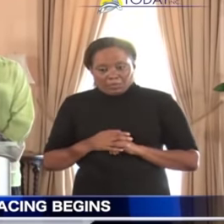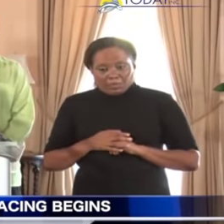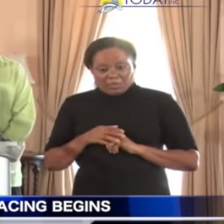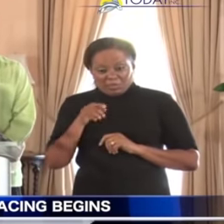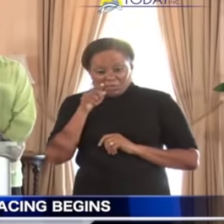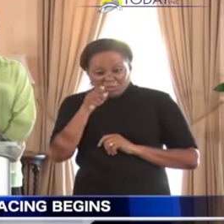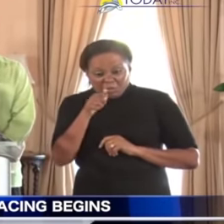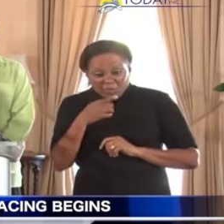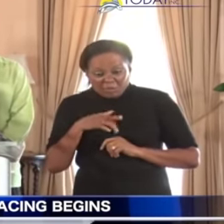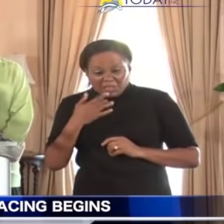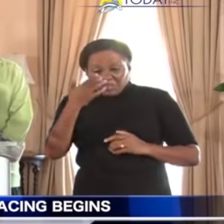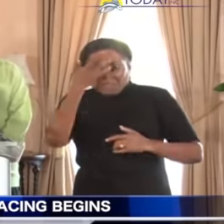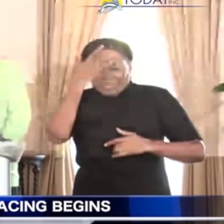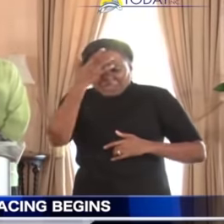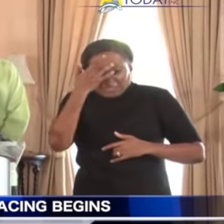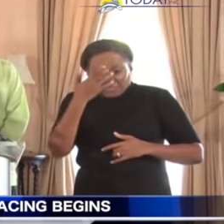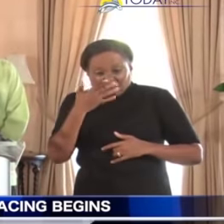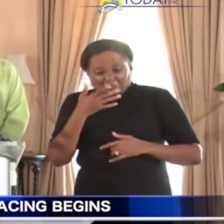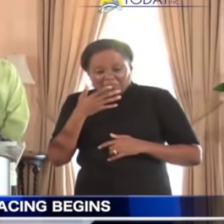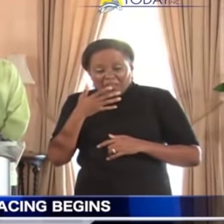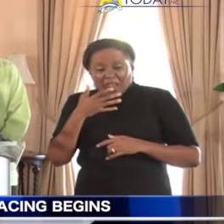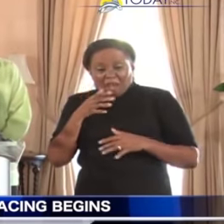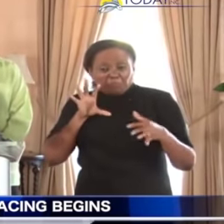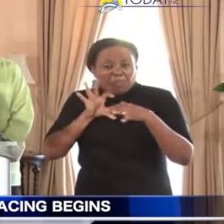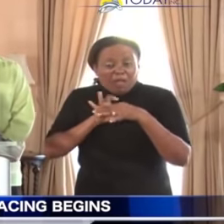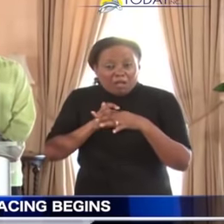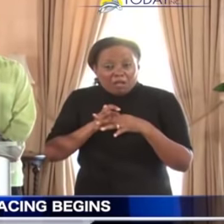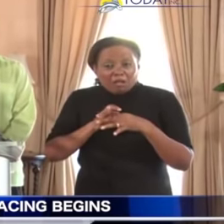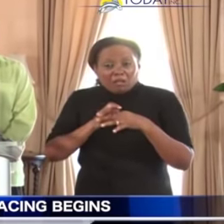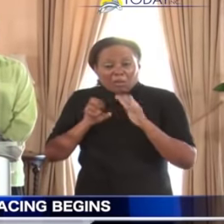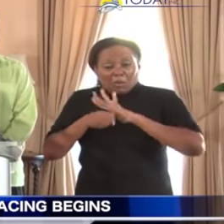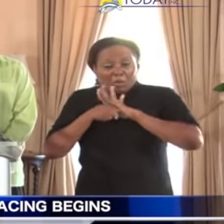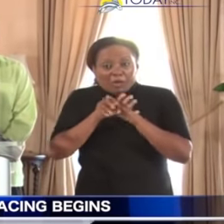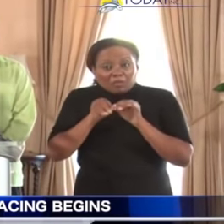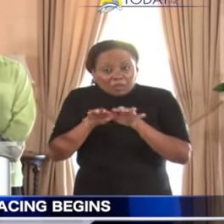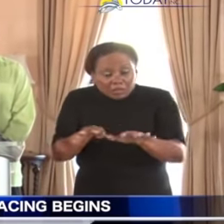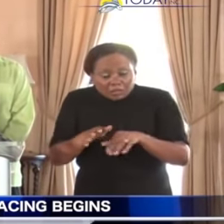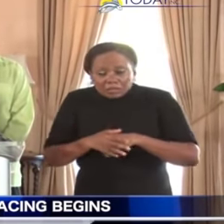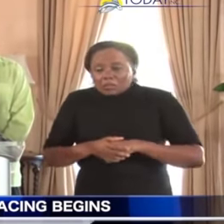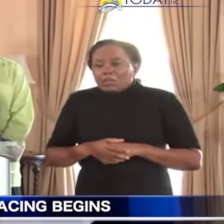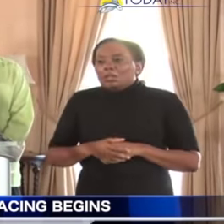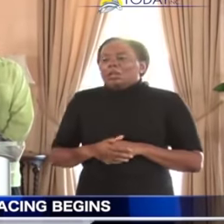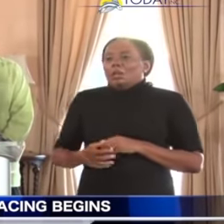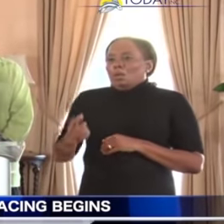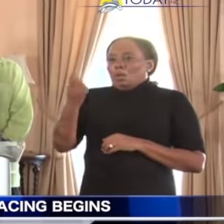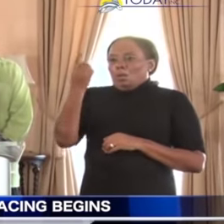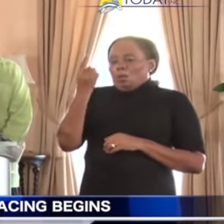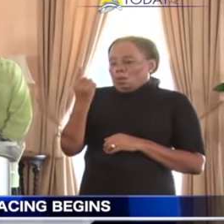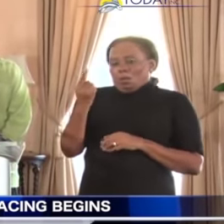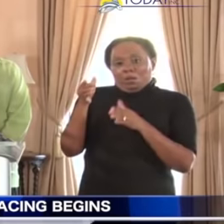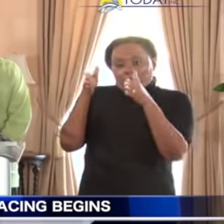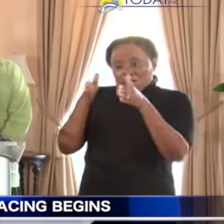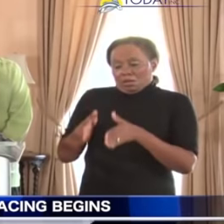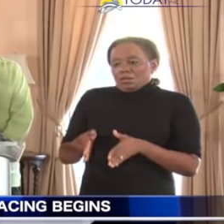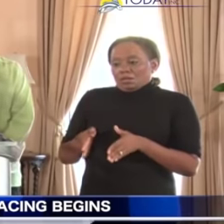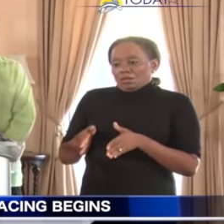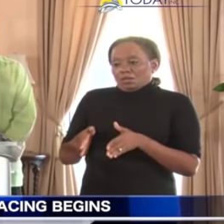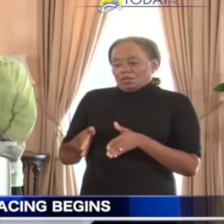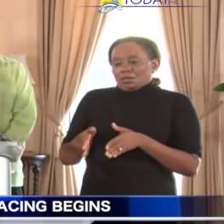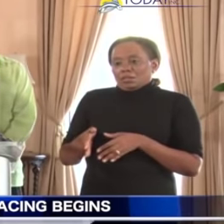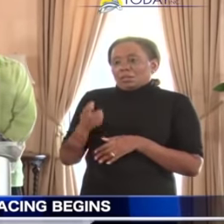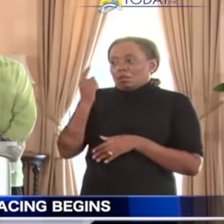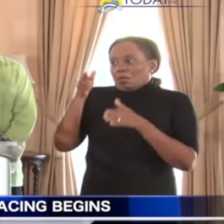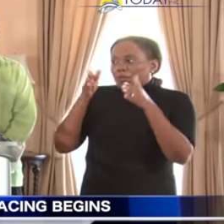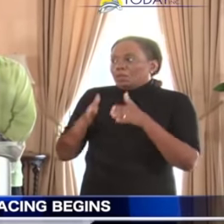any symptoms in keeping with COVID-19? In addition to that, at least one of those persons who were identified through